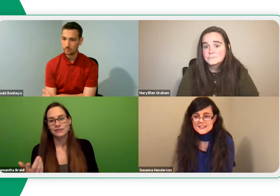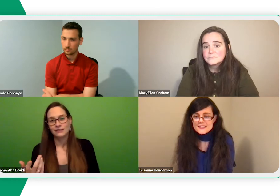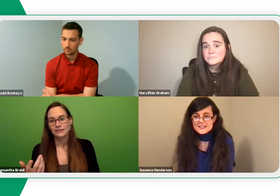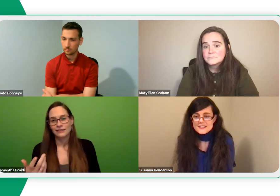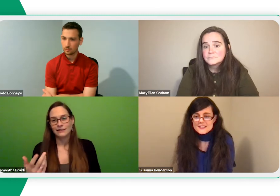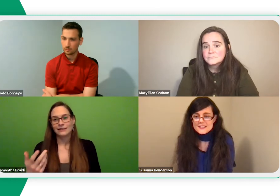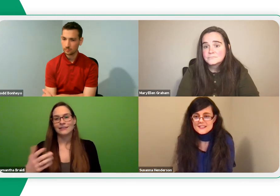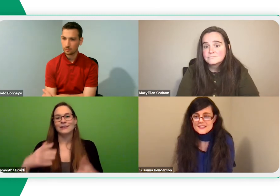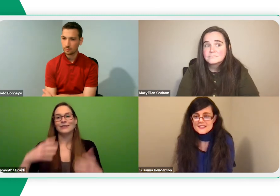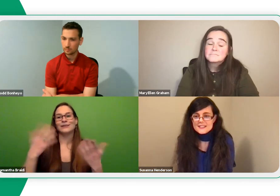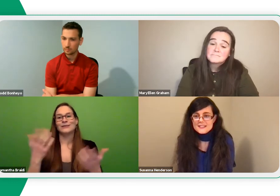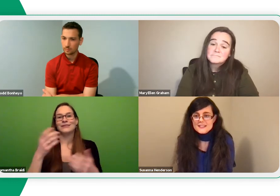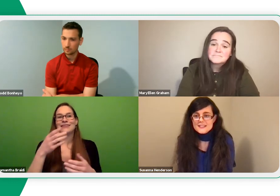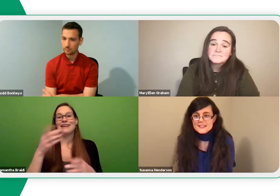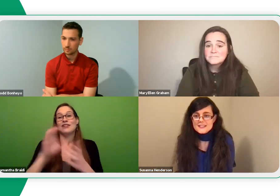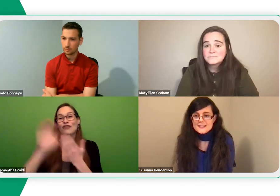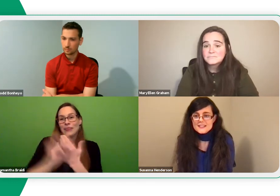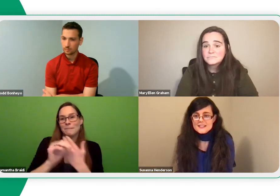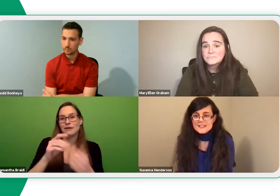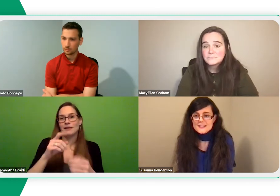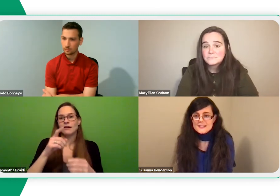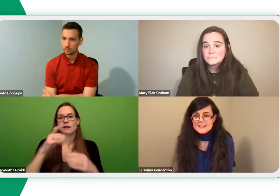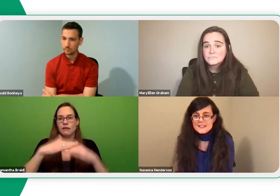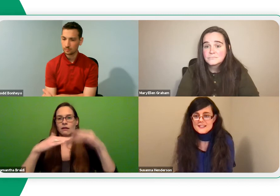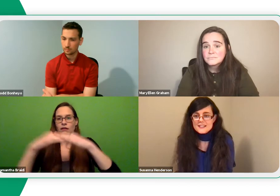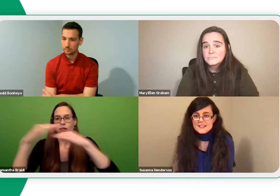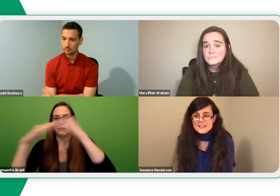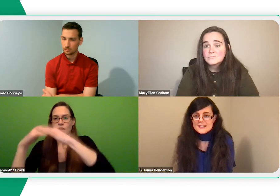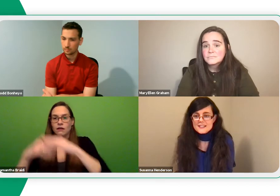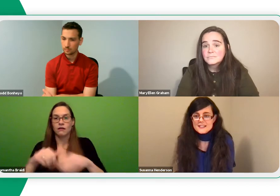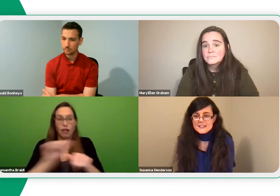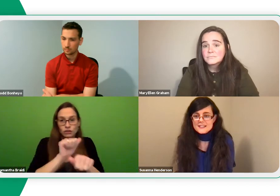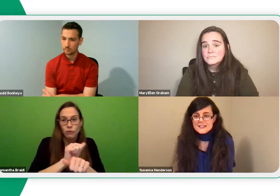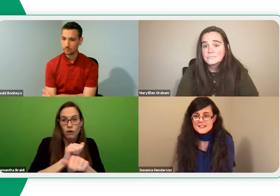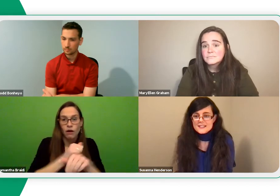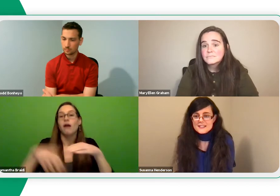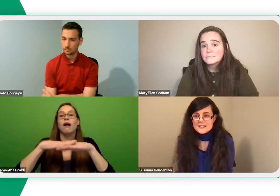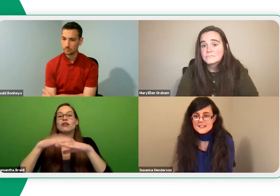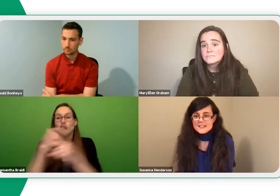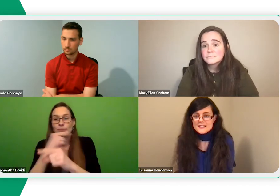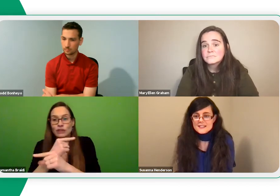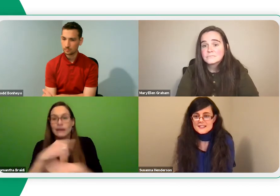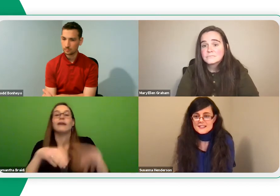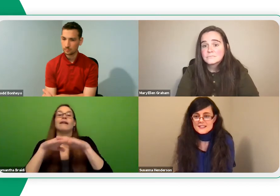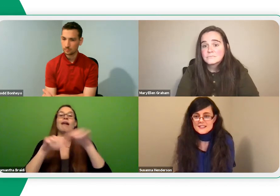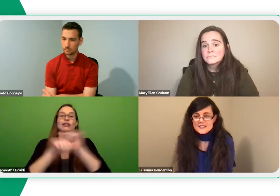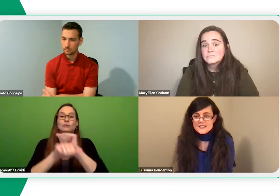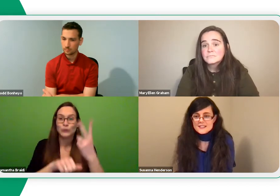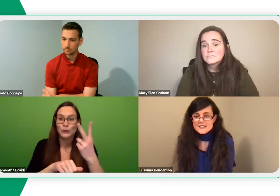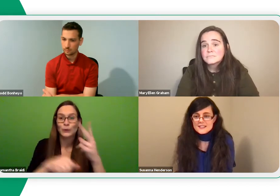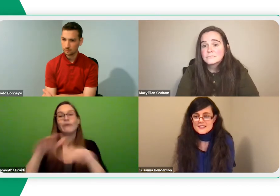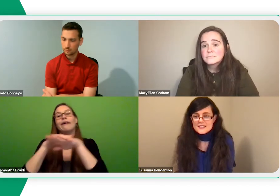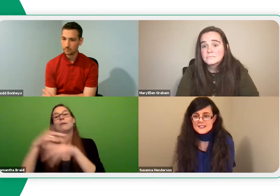that we have to work with. So we don't have a lot of time left over for real life application. The curriculum is